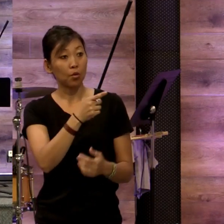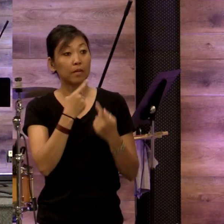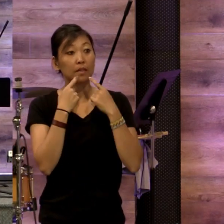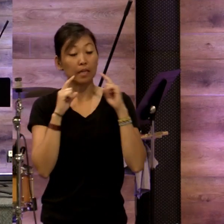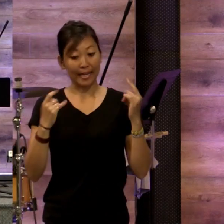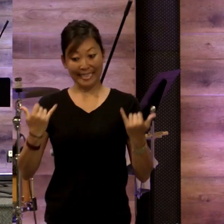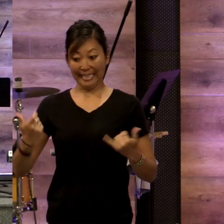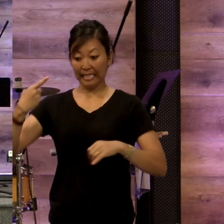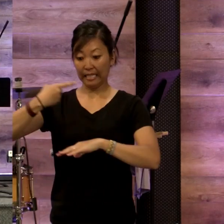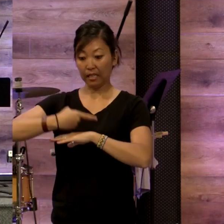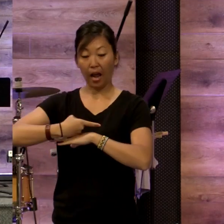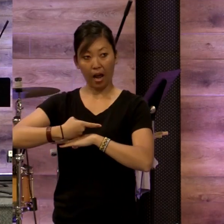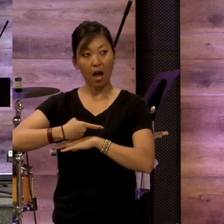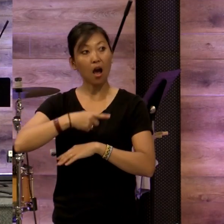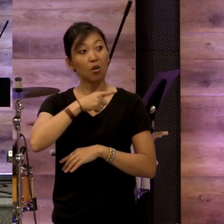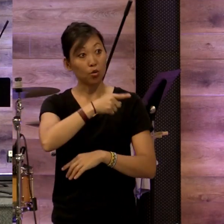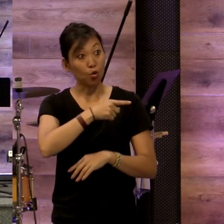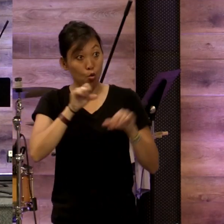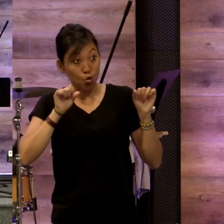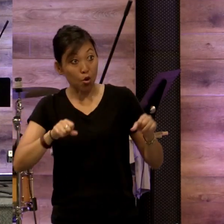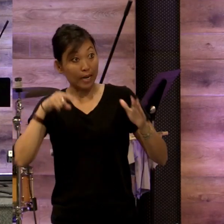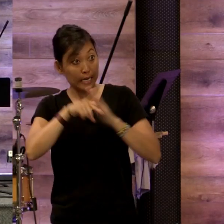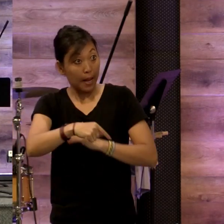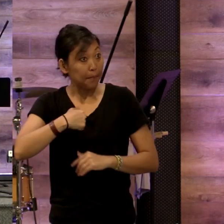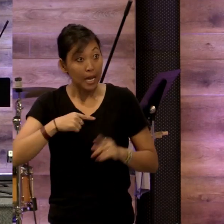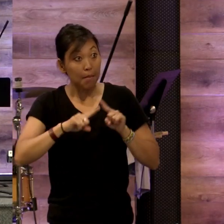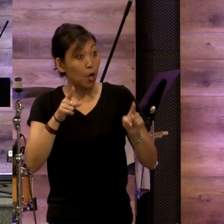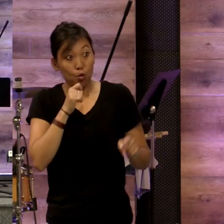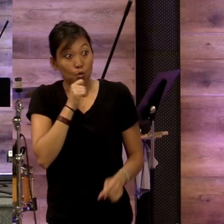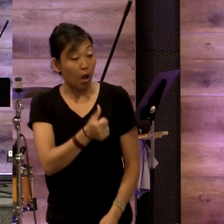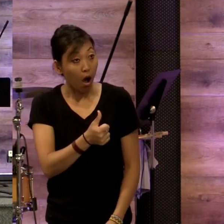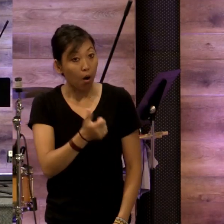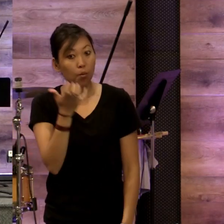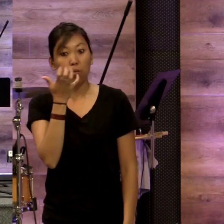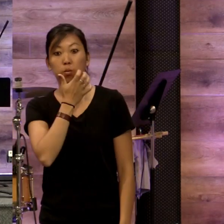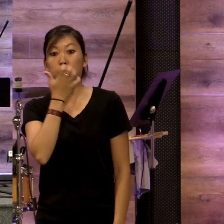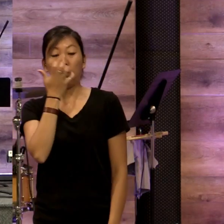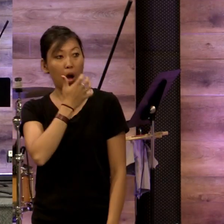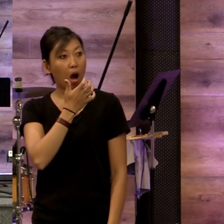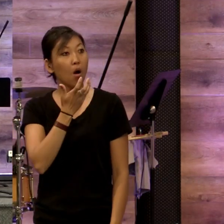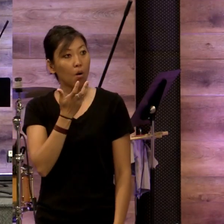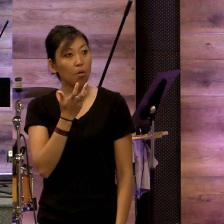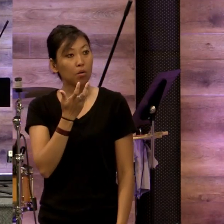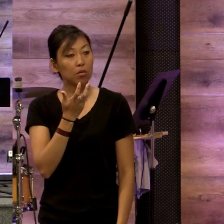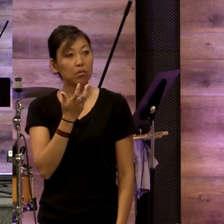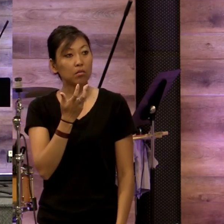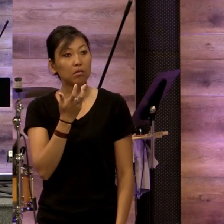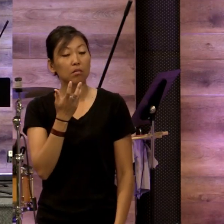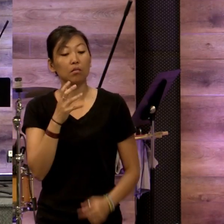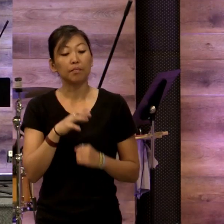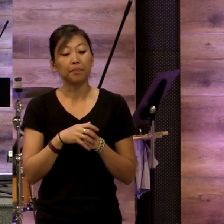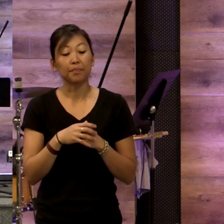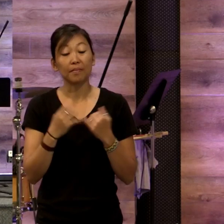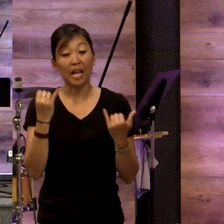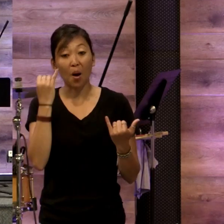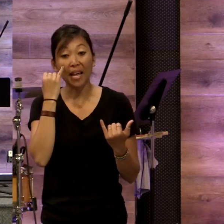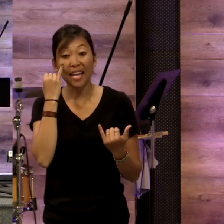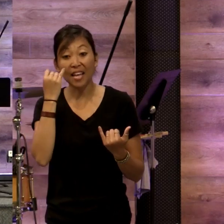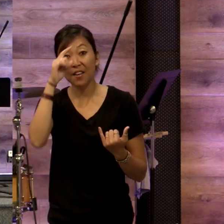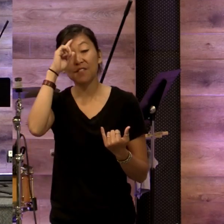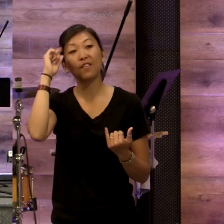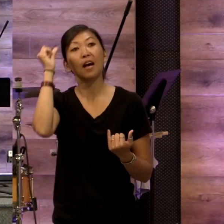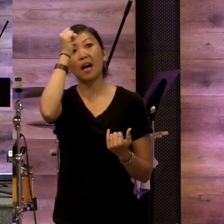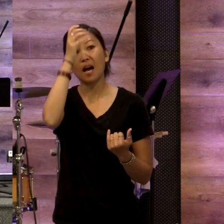this day how you have dealt with me, in that you did not kill me when the Lord put me into your hands. For if a man finds his